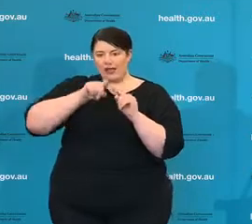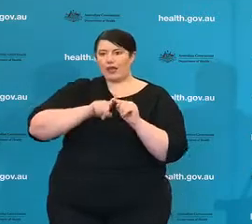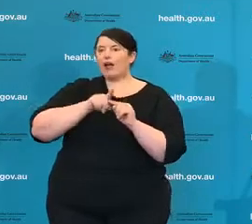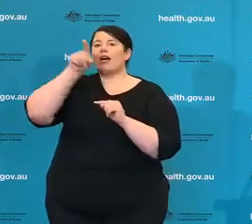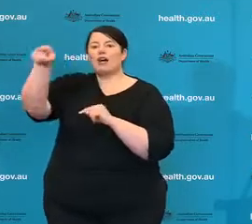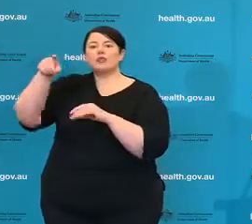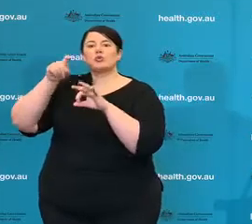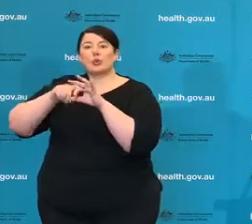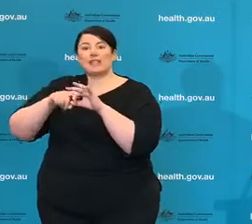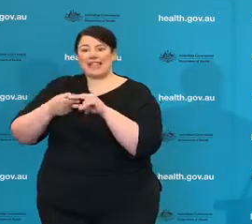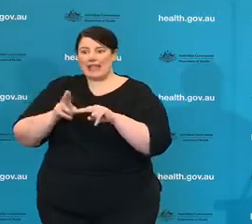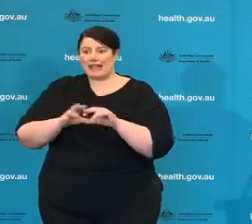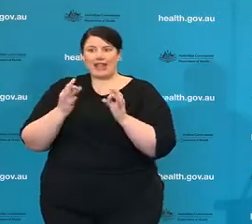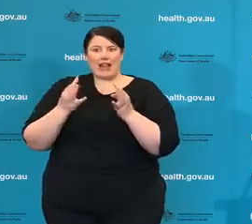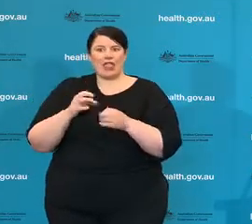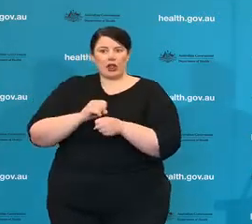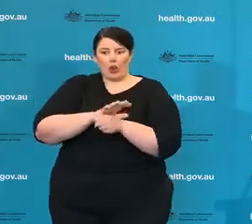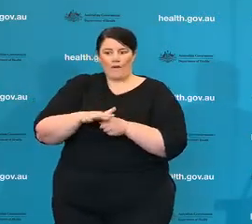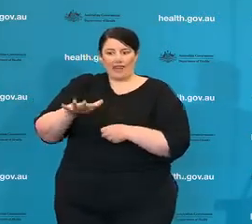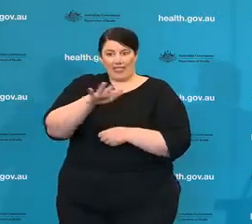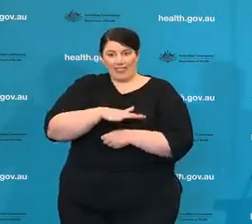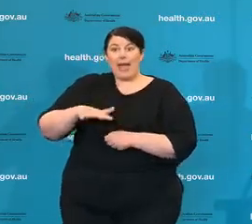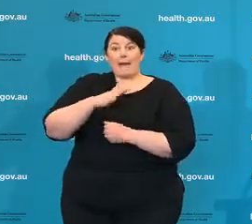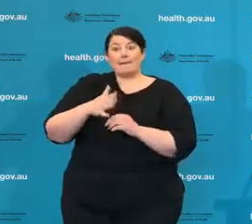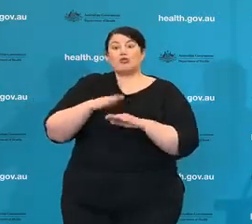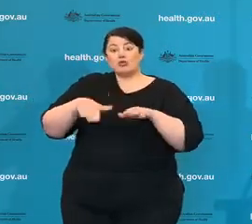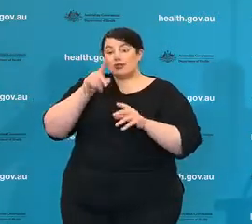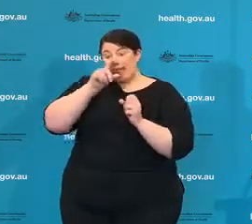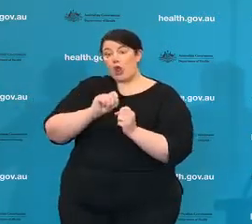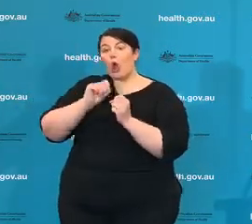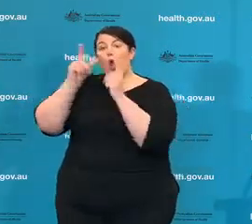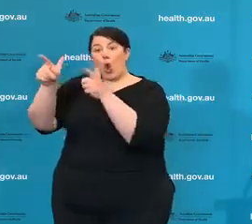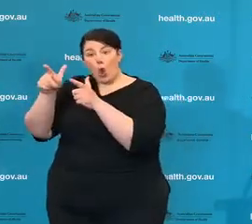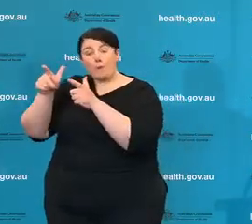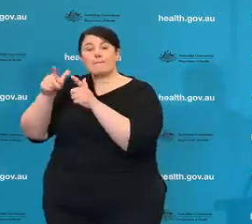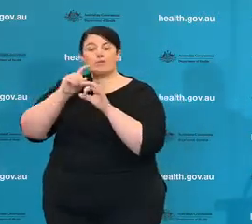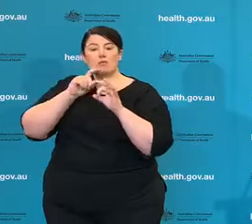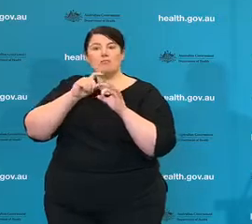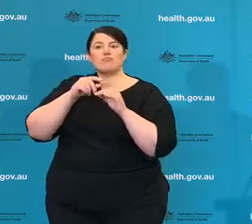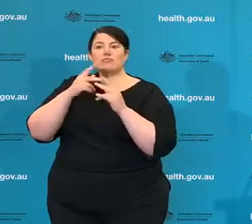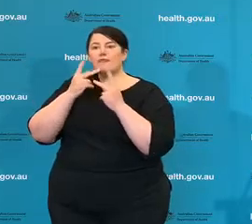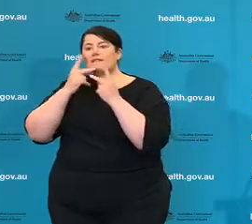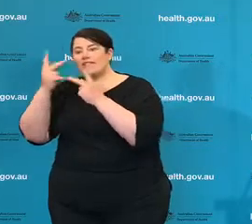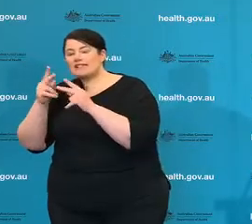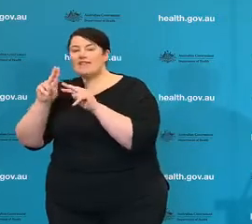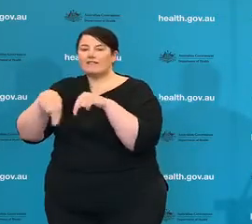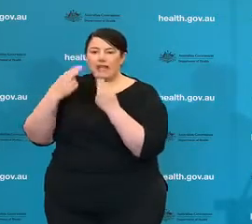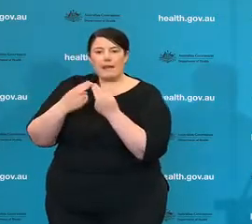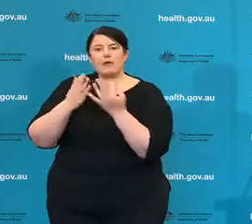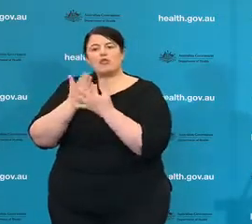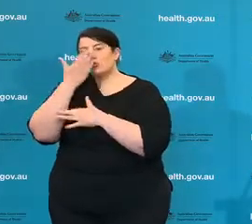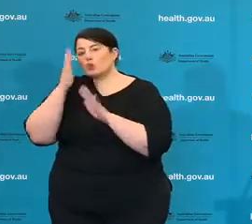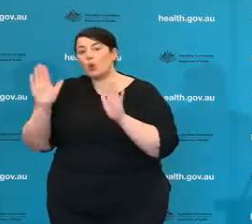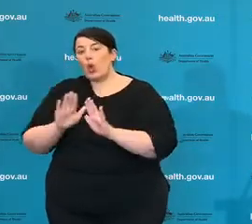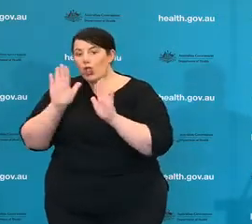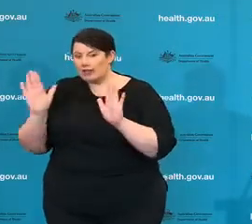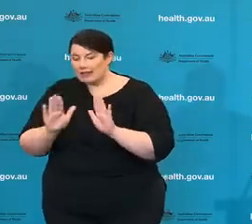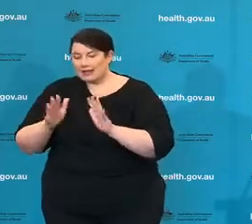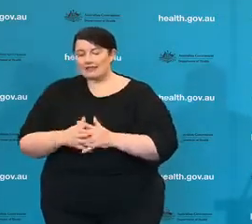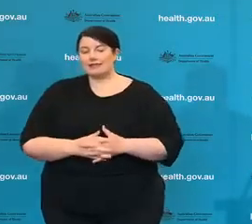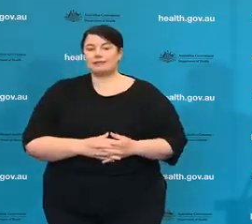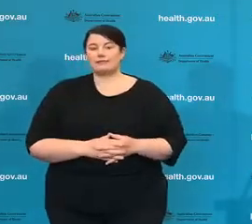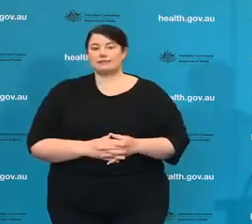no active COVID cases, so kids can come home from boarding school in Queensland without having to isolate on the way back.